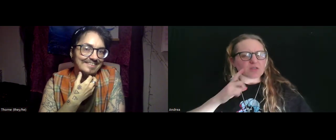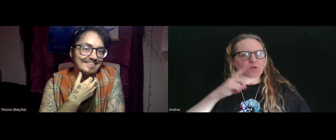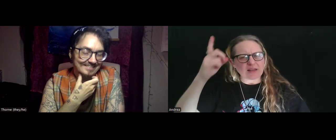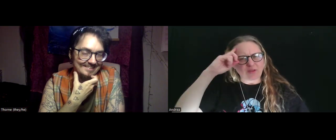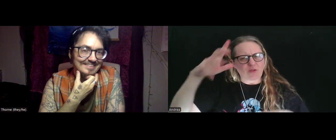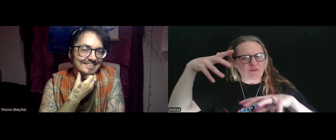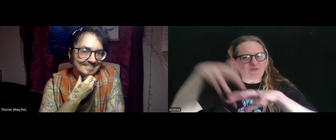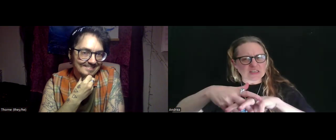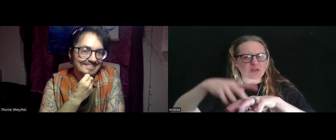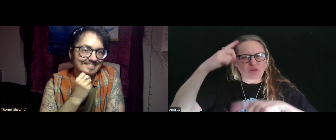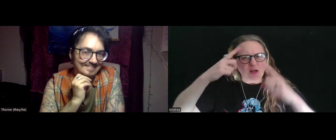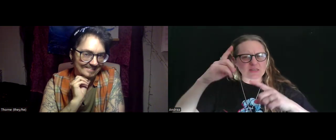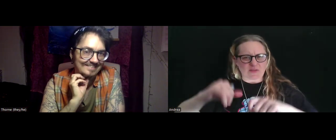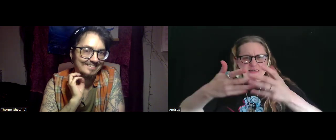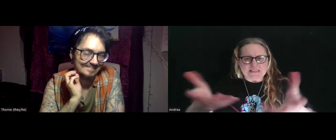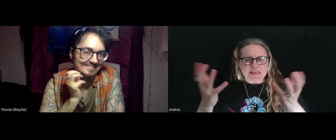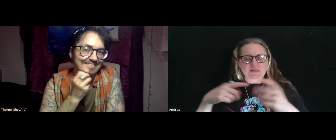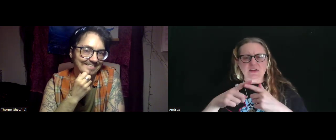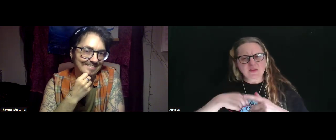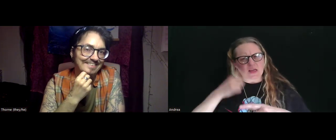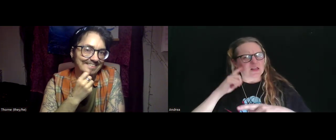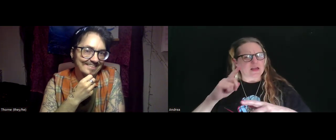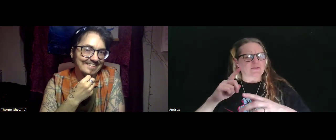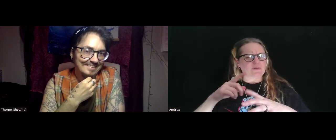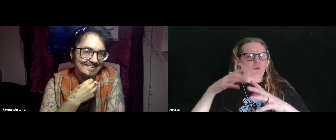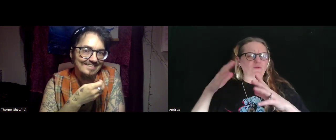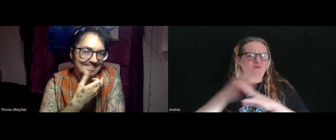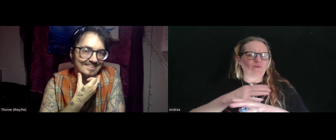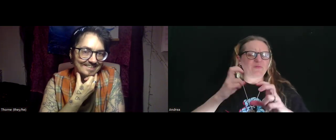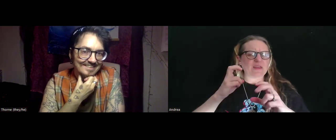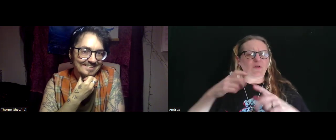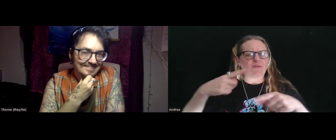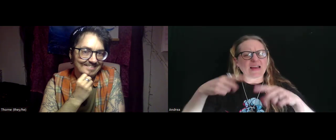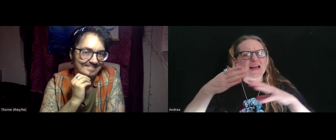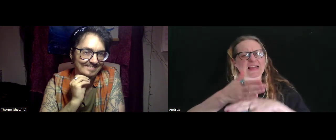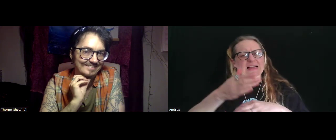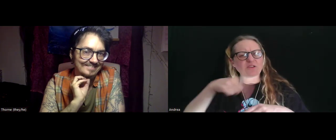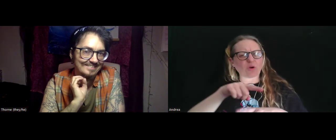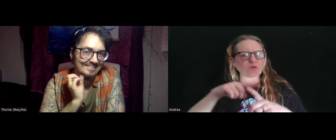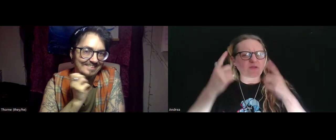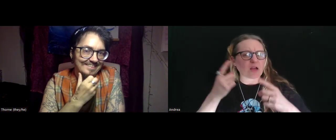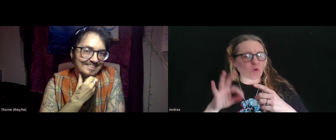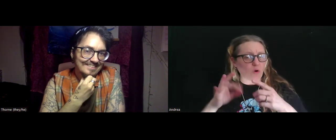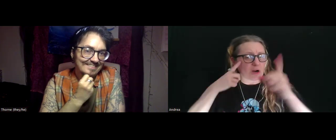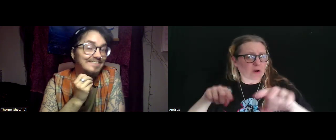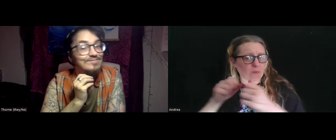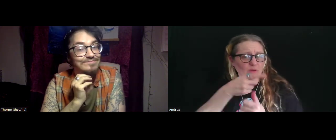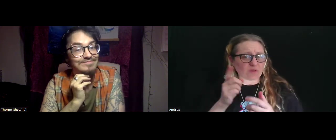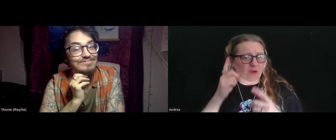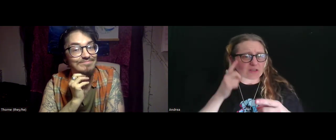it's like the fixed thoughts that exist, and then they like, fight against those thoughts or agree with those thoughts.